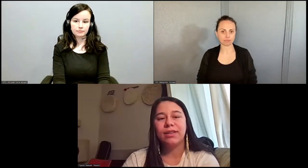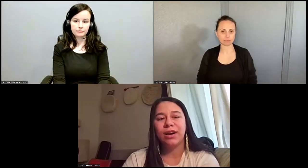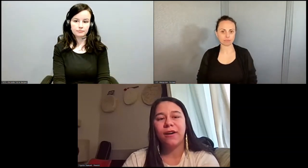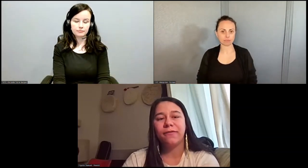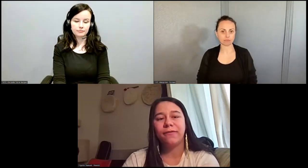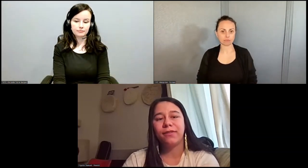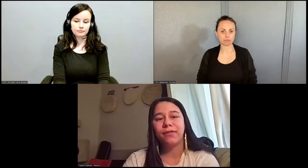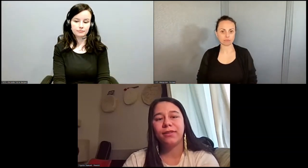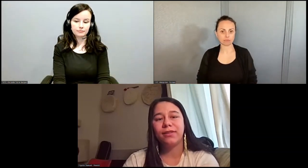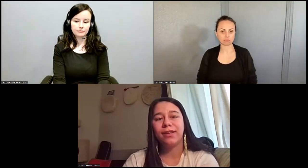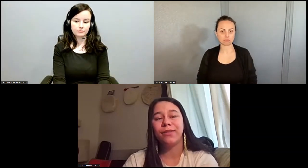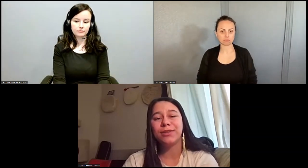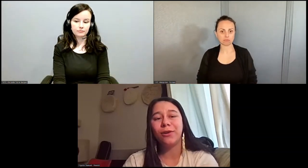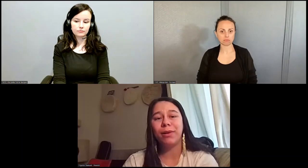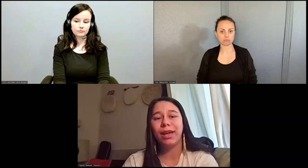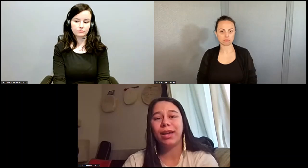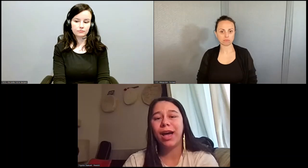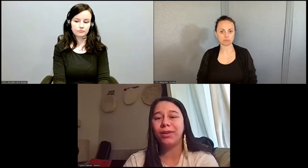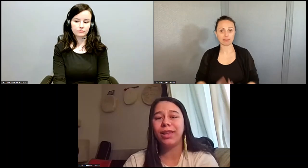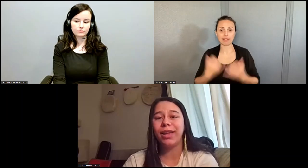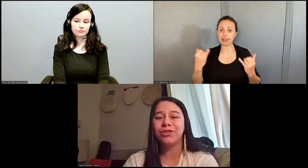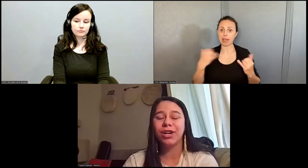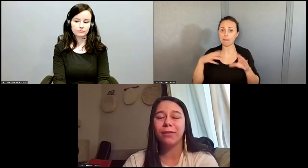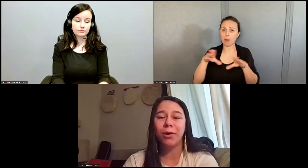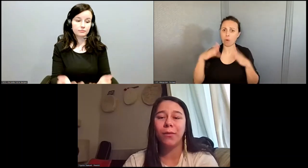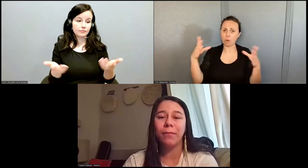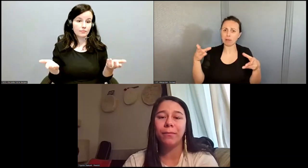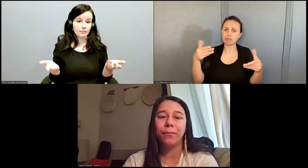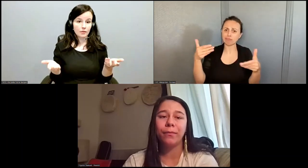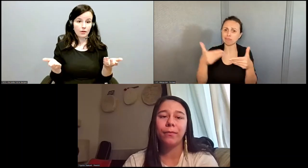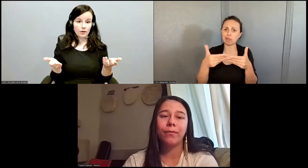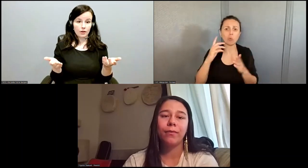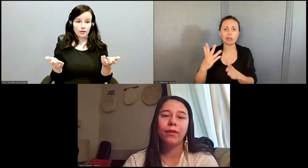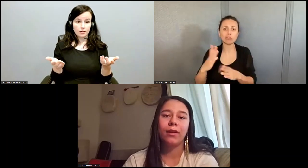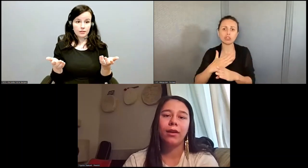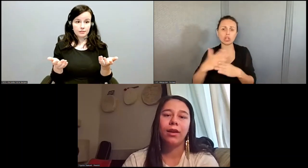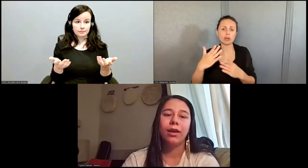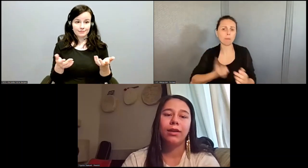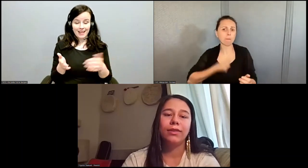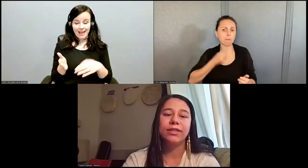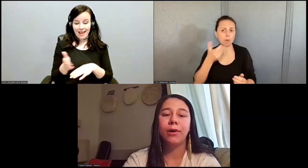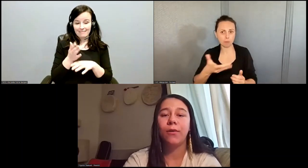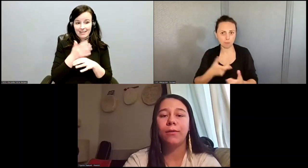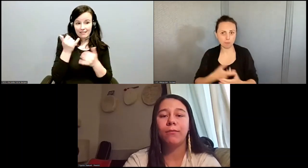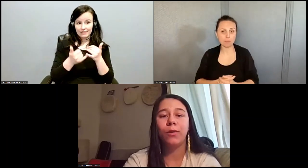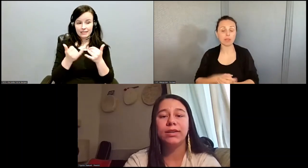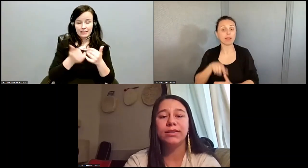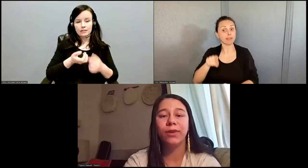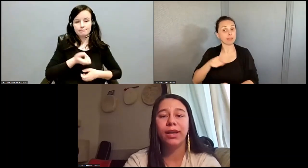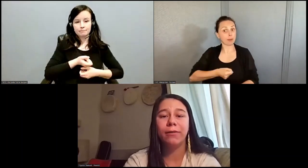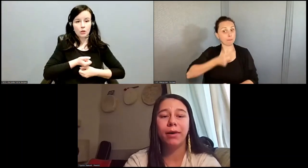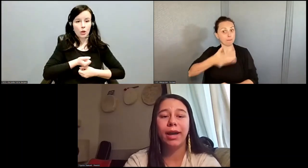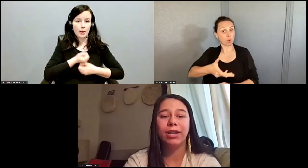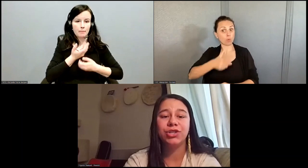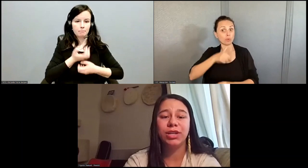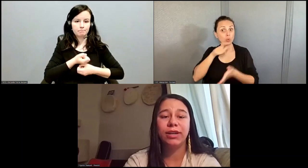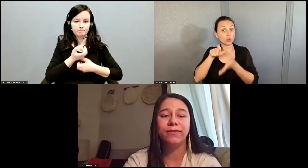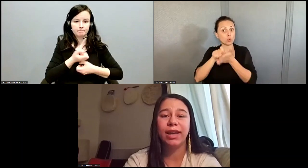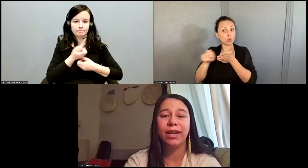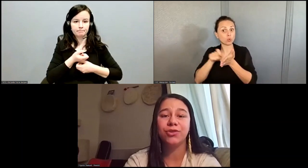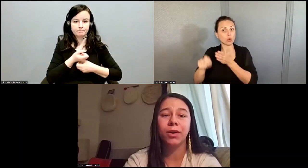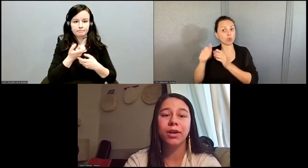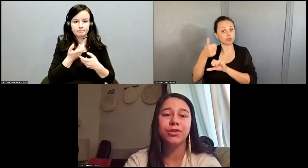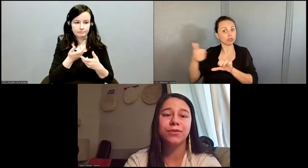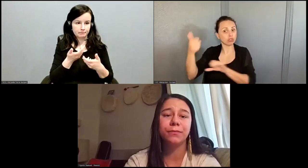As we end off in this opening, I would like to share a poem. This poem was written by